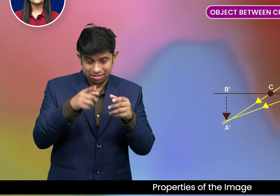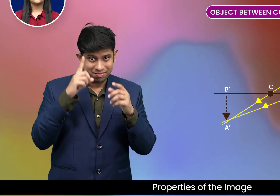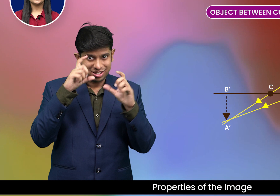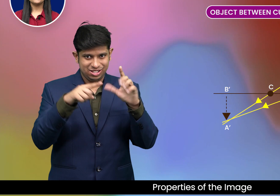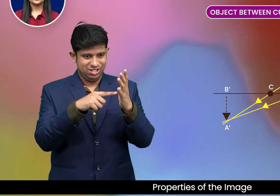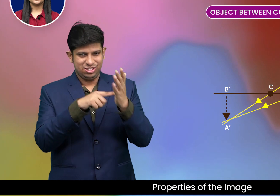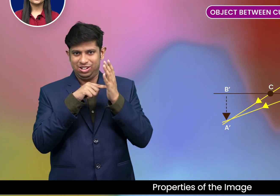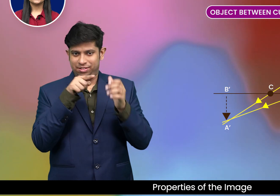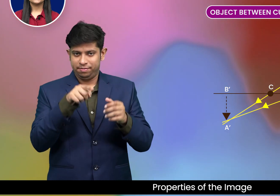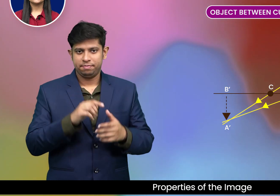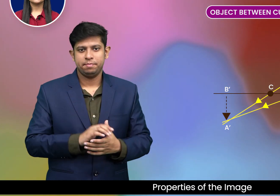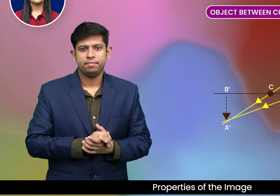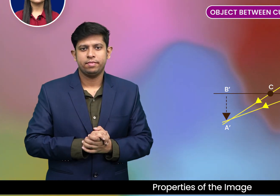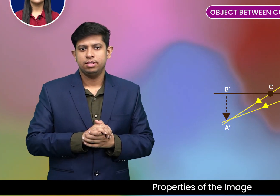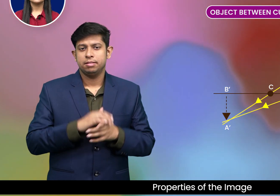Properties of the image: